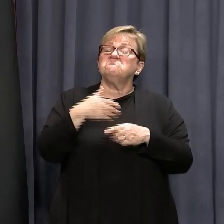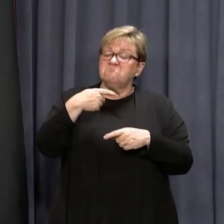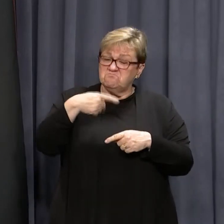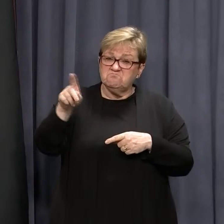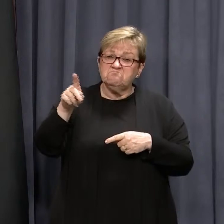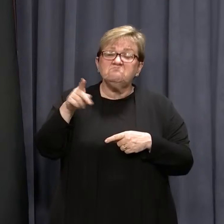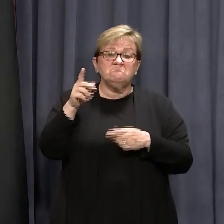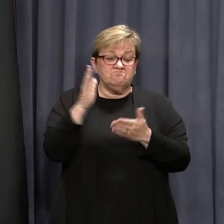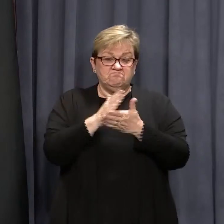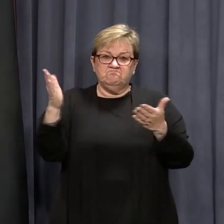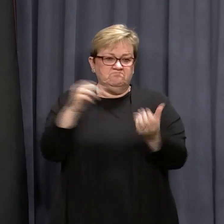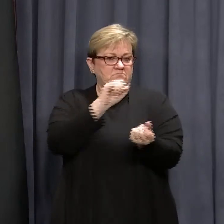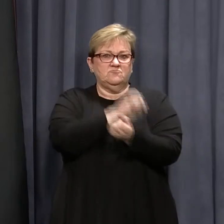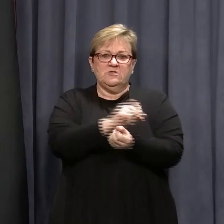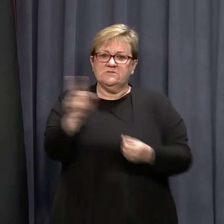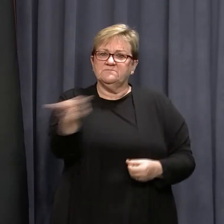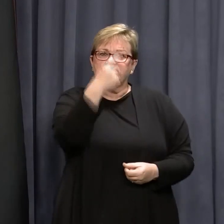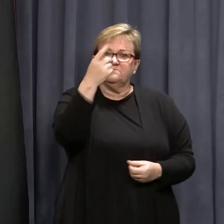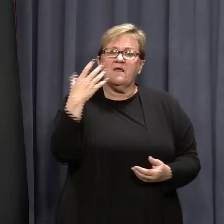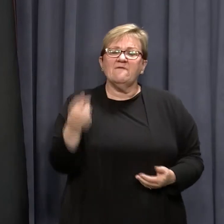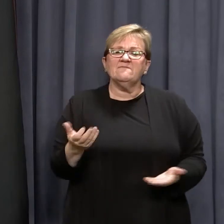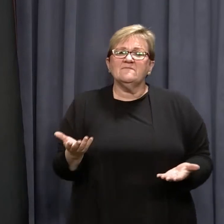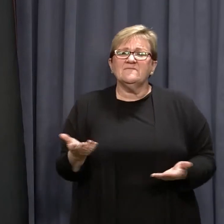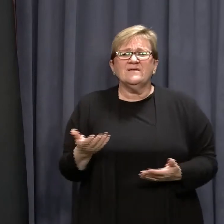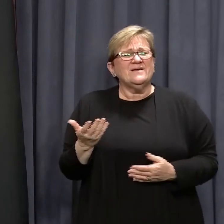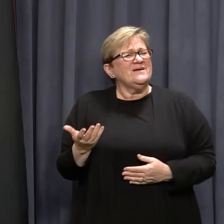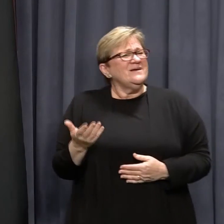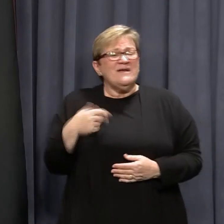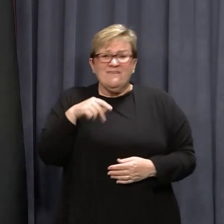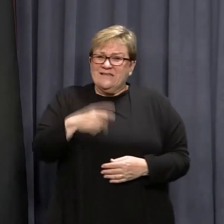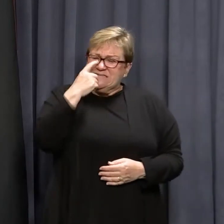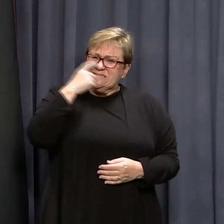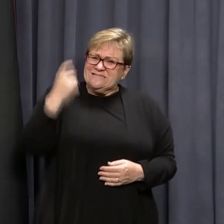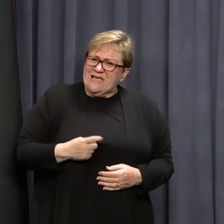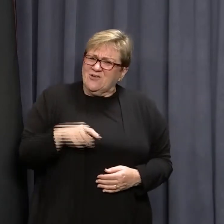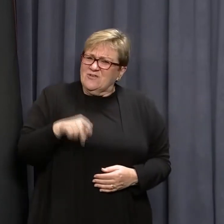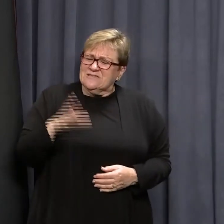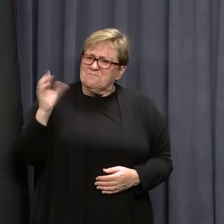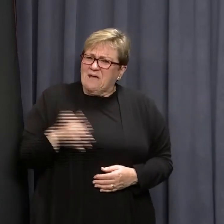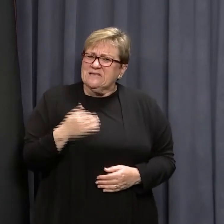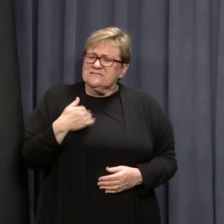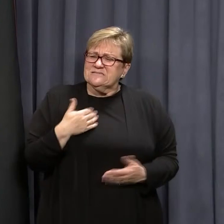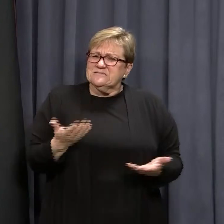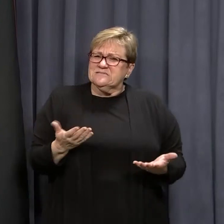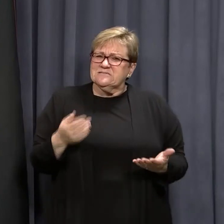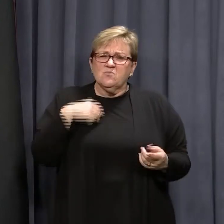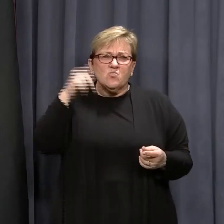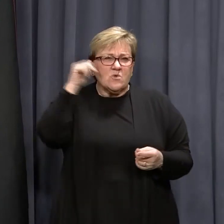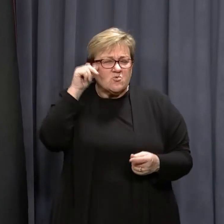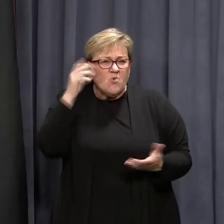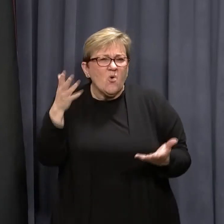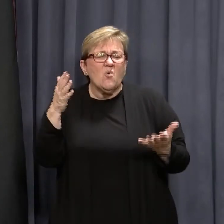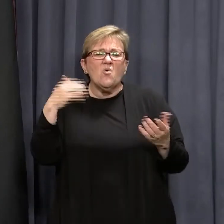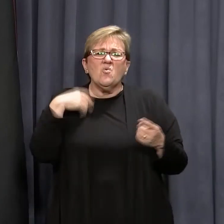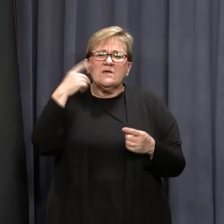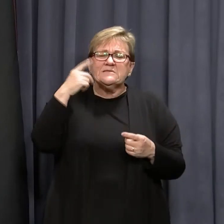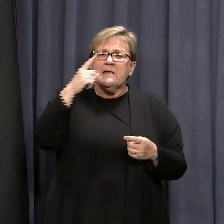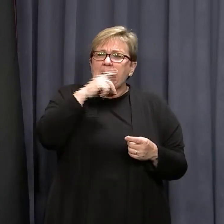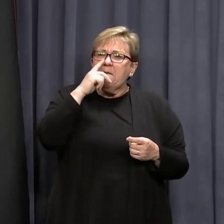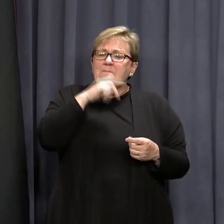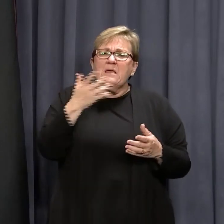an actual prison sentence. So we have to be serious about it. And we know and we've seen where